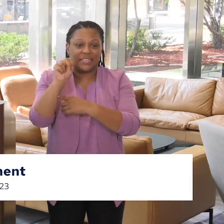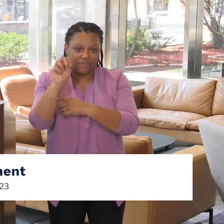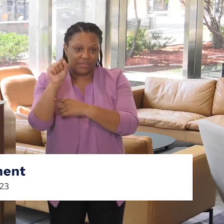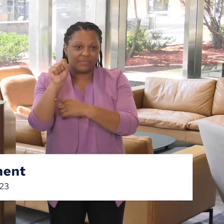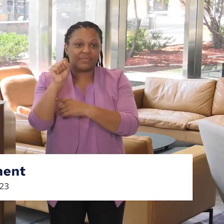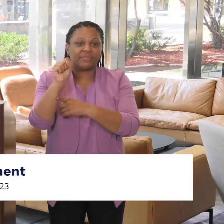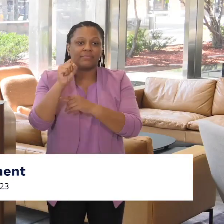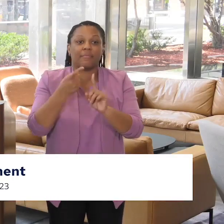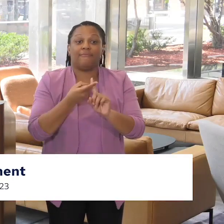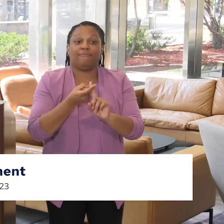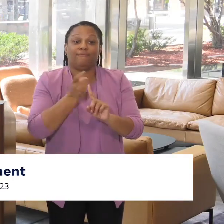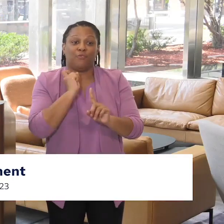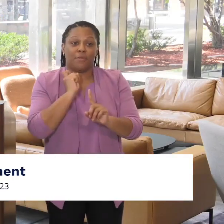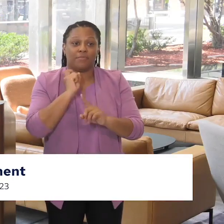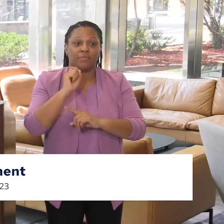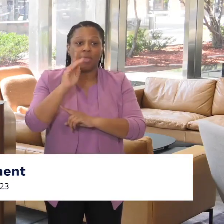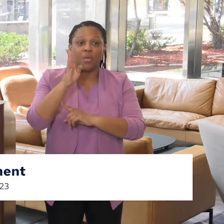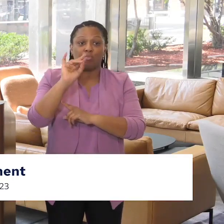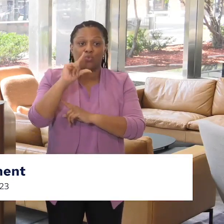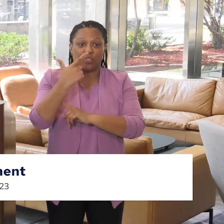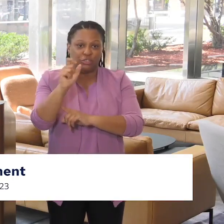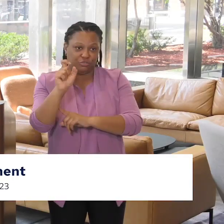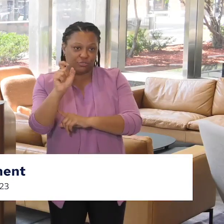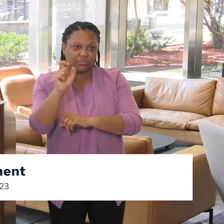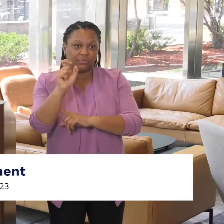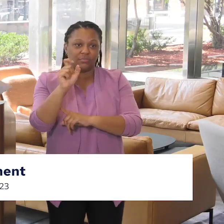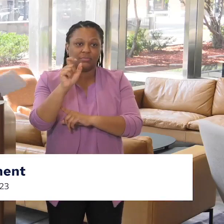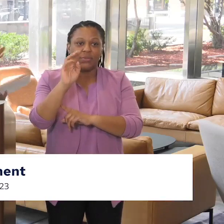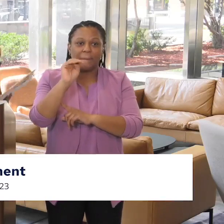for the amazing work that you do with our youth.